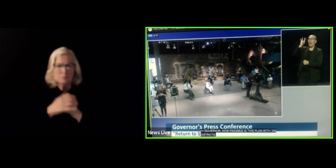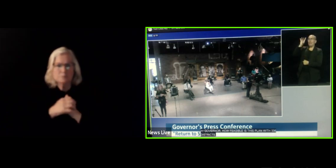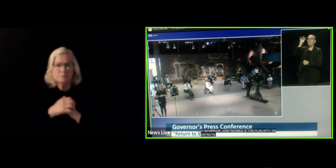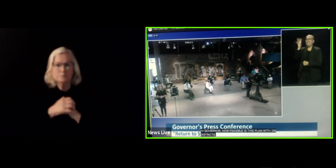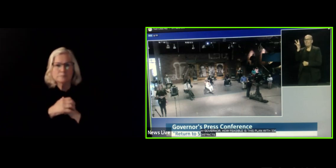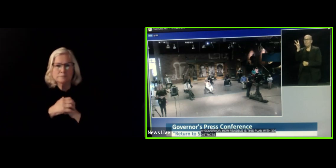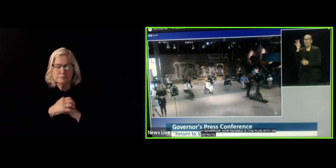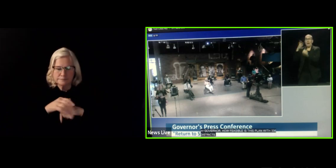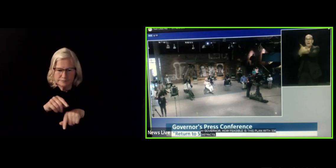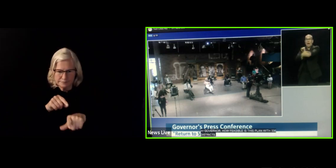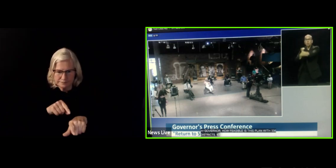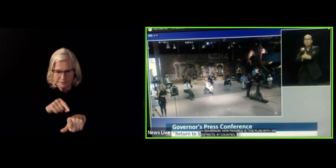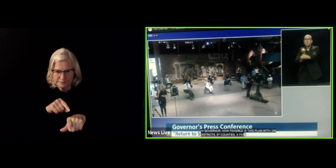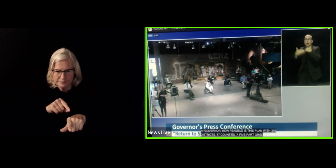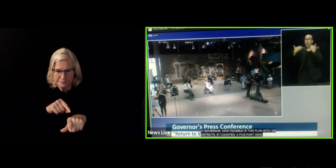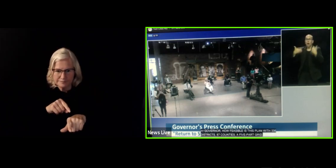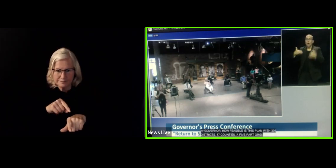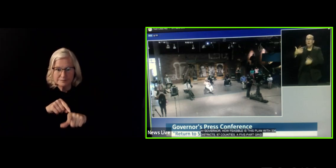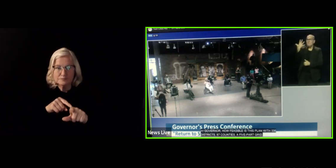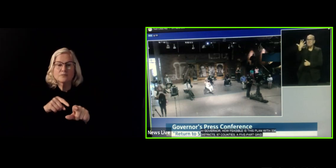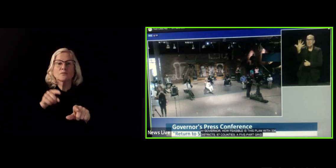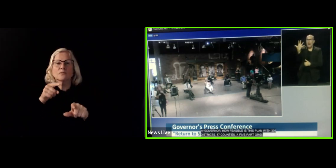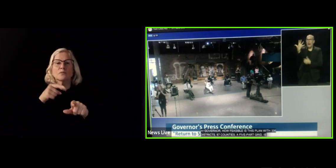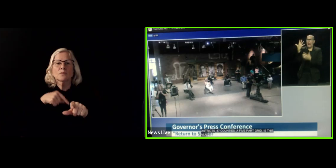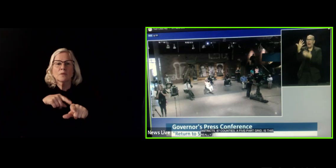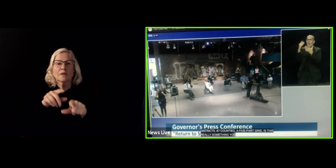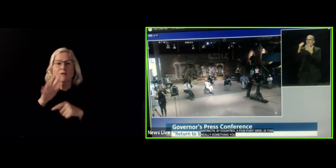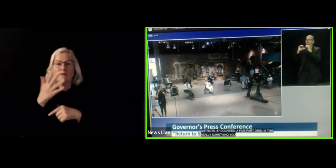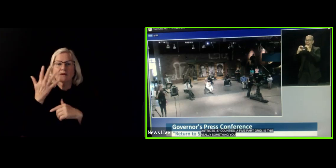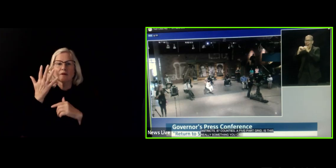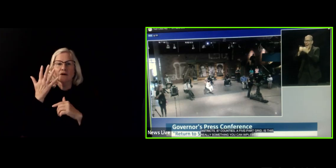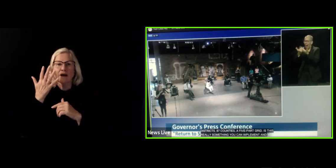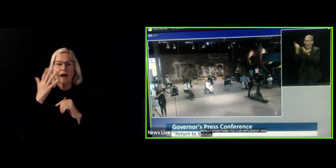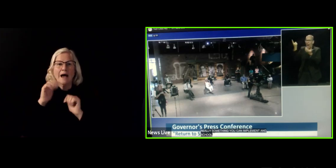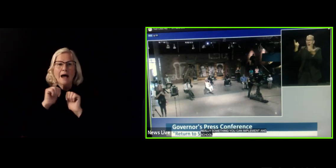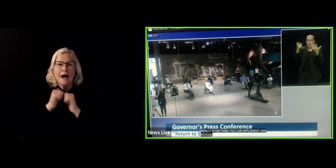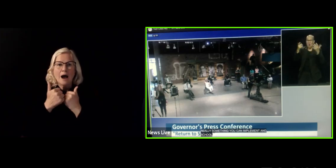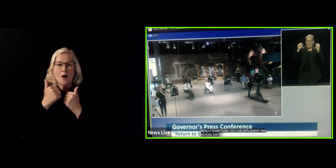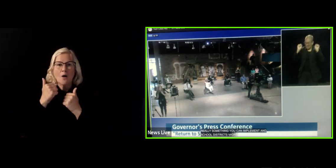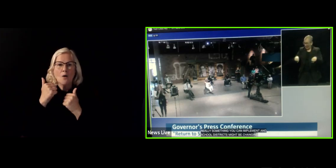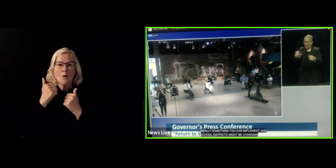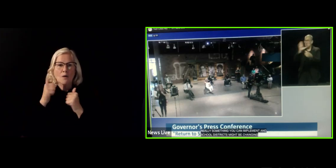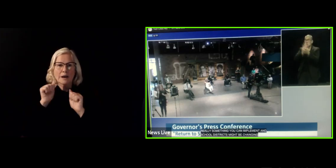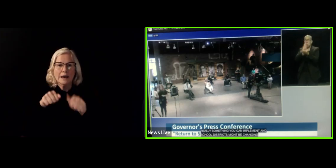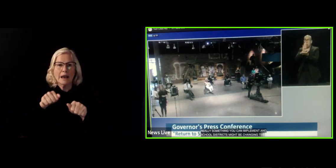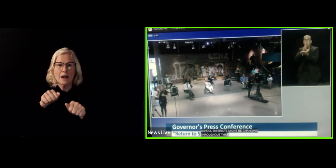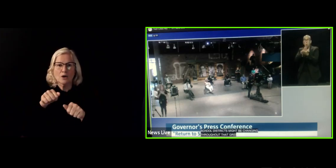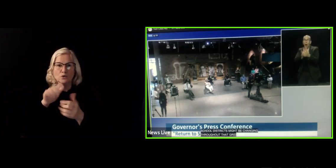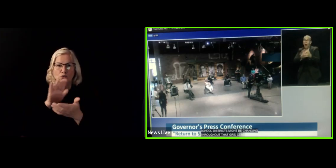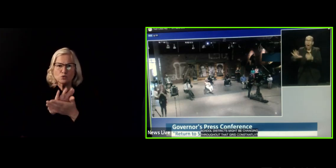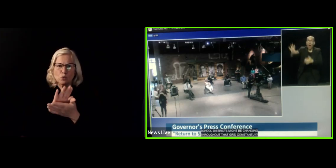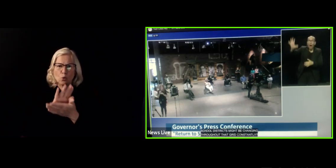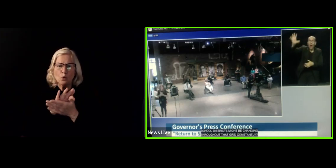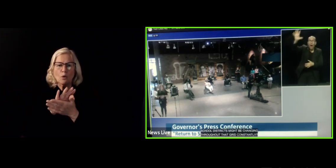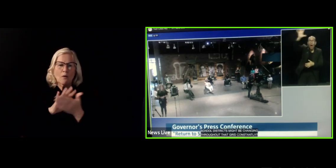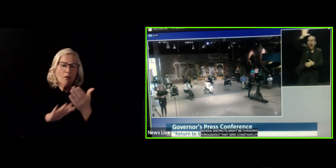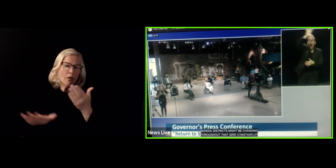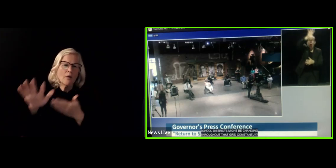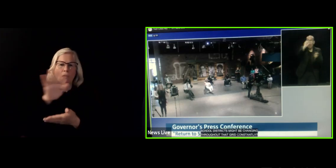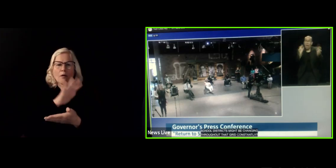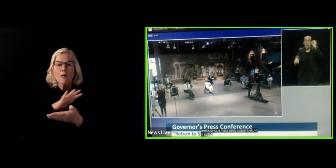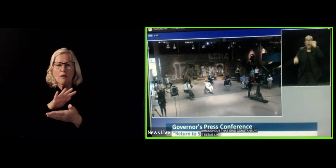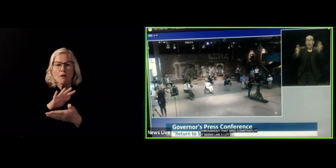really something you can implement, and school districts might be changing throughout that grid constantly? It seems like a lot of math. Yeah, it's a lot of work, and there's a lot to